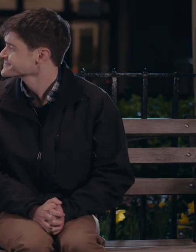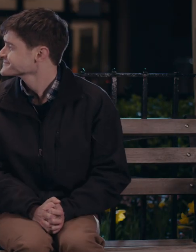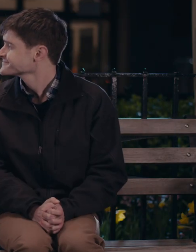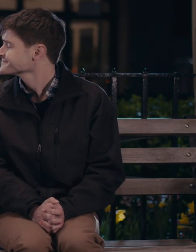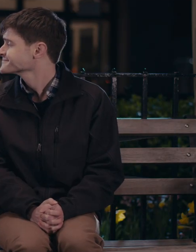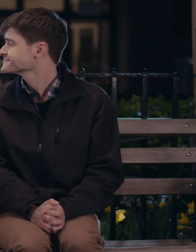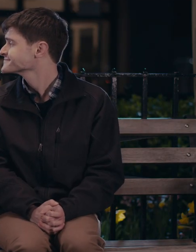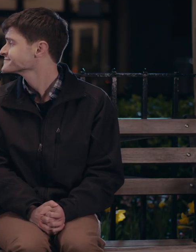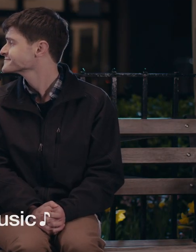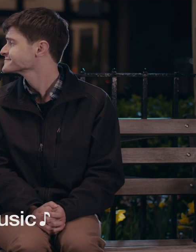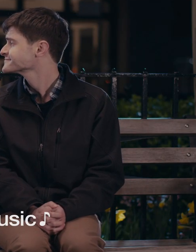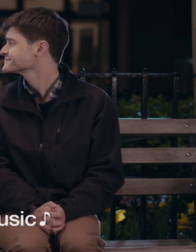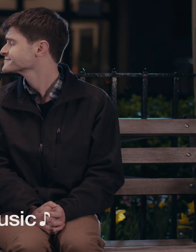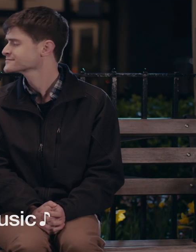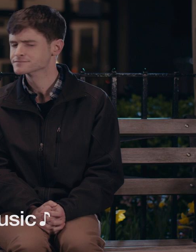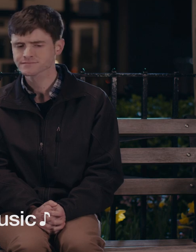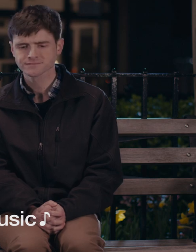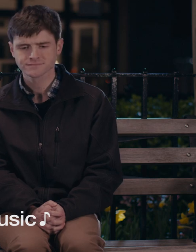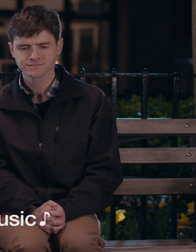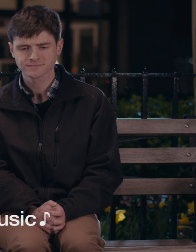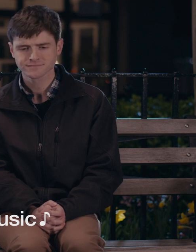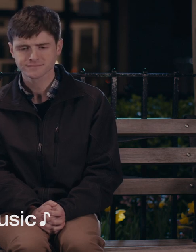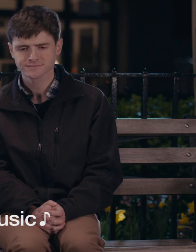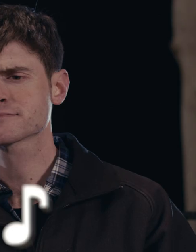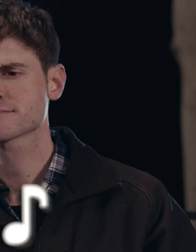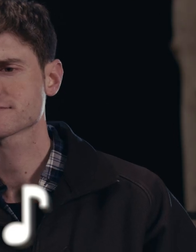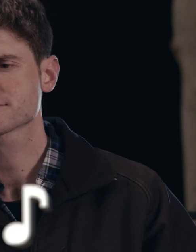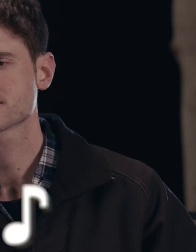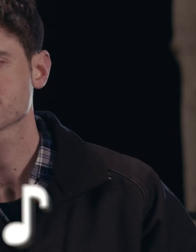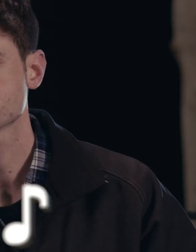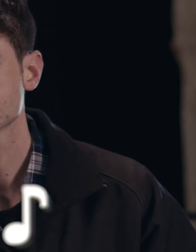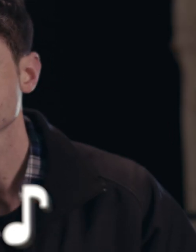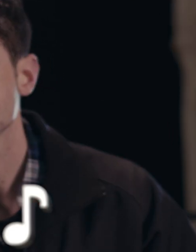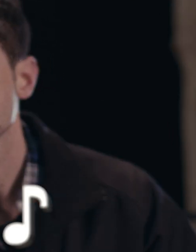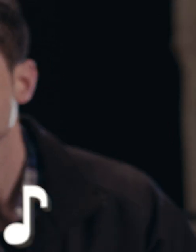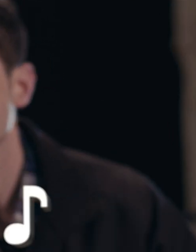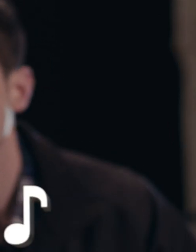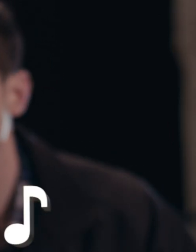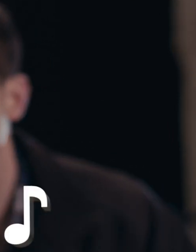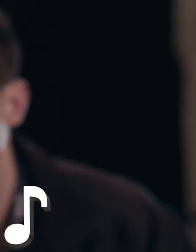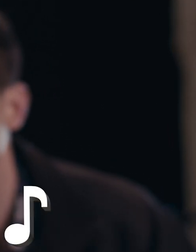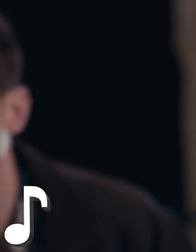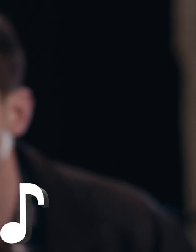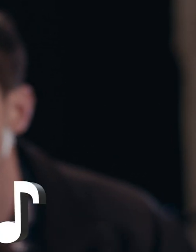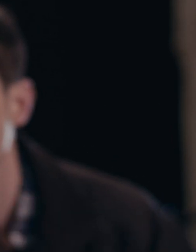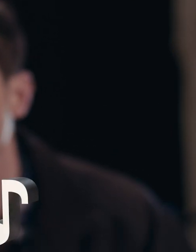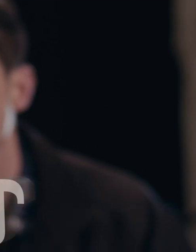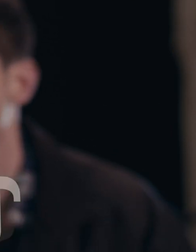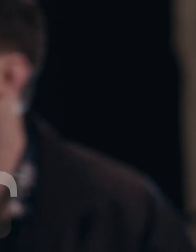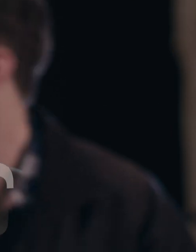A caption, "Romantic music," appears in front of them. The puzzled man reaches out to touch the caption.